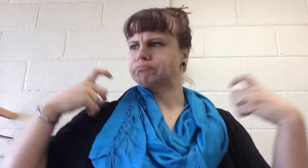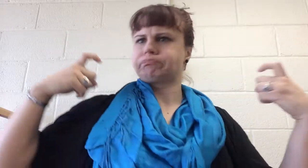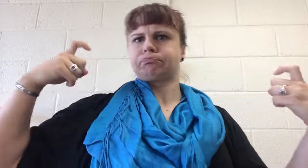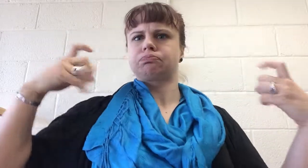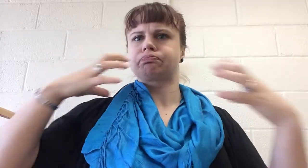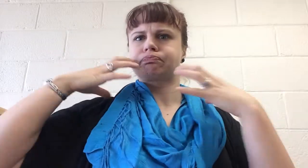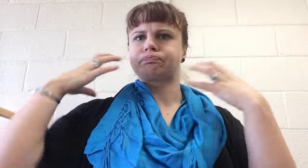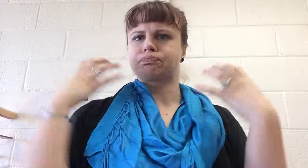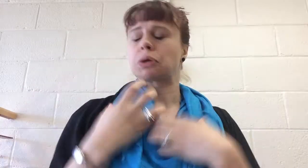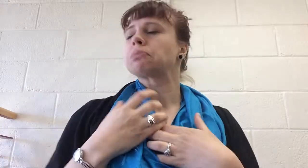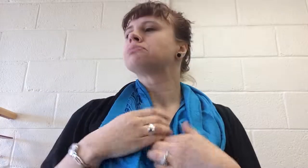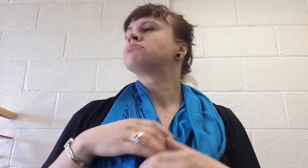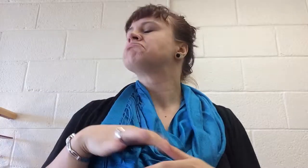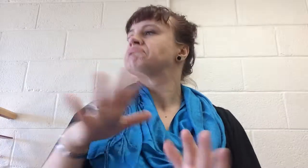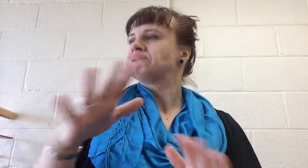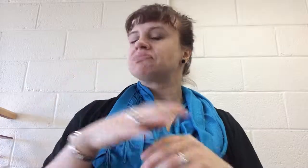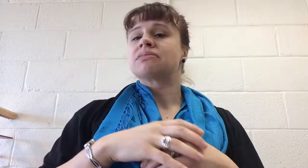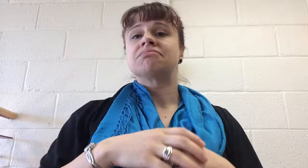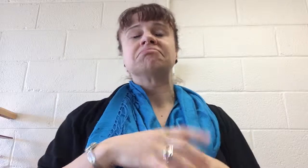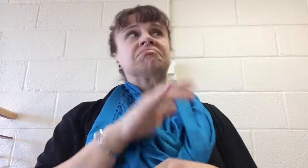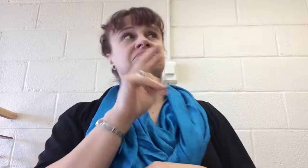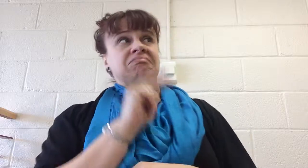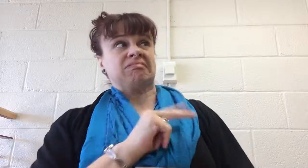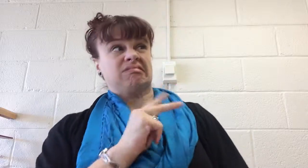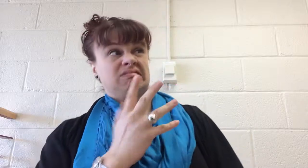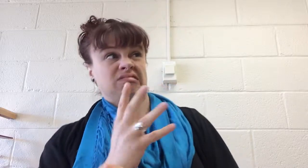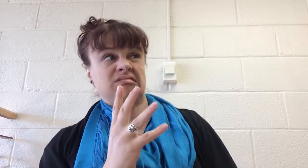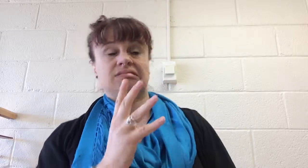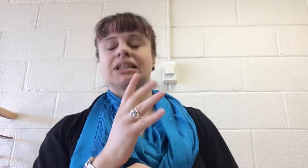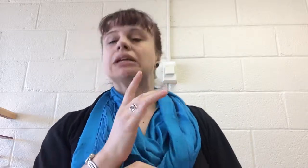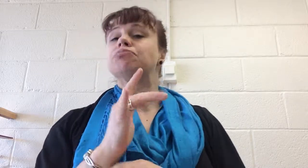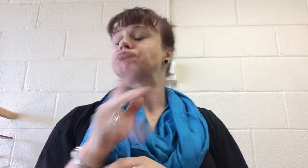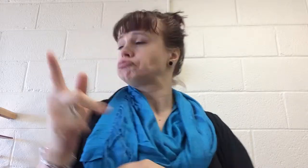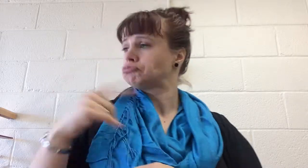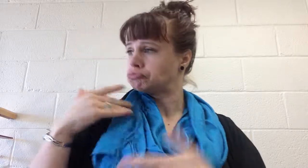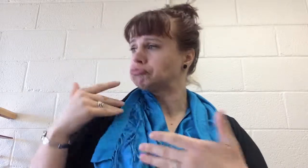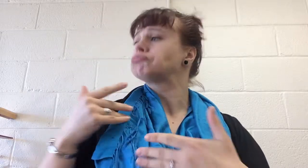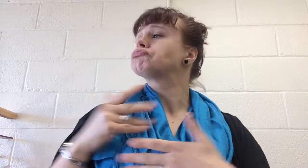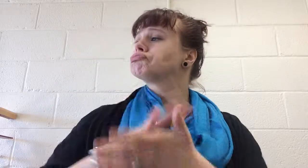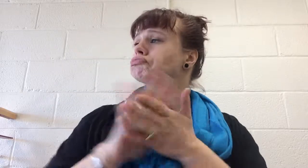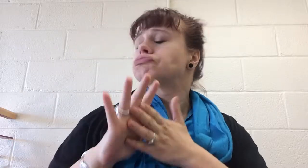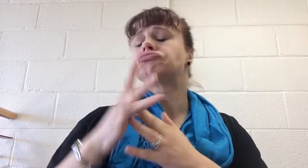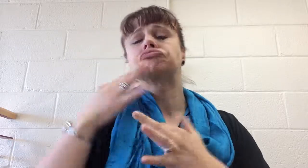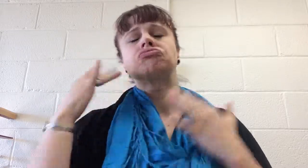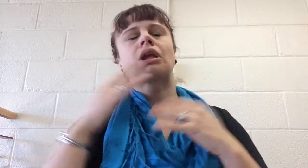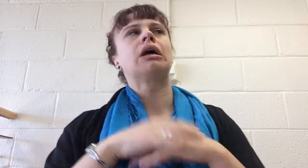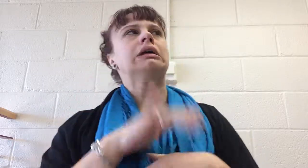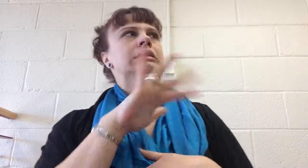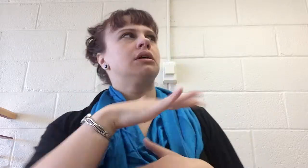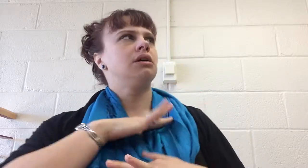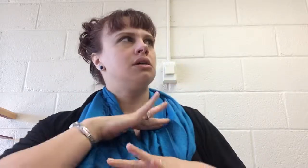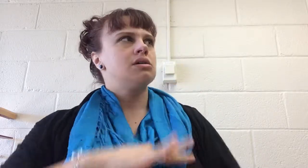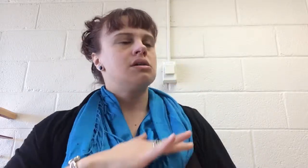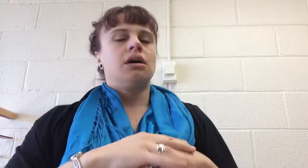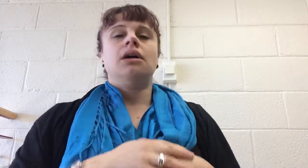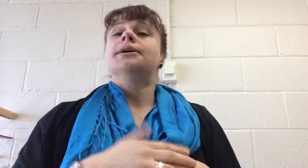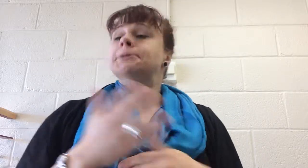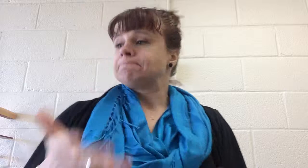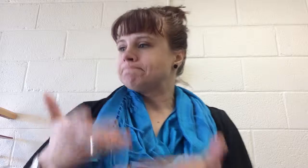relax. He went over the procedure, and then he had me lay down on the table. Because of dehydration due to the diarrhea